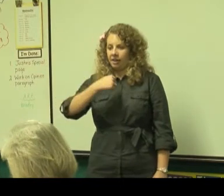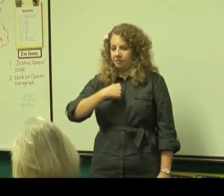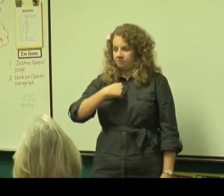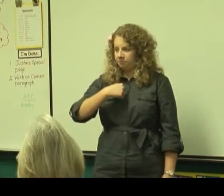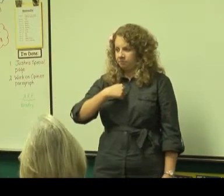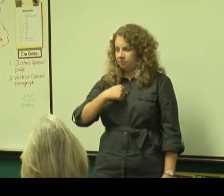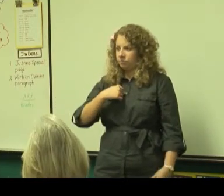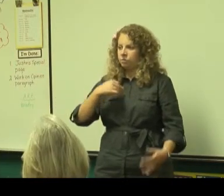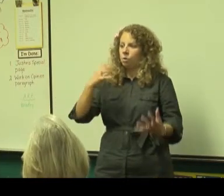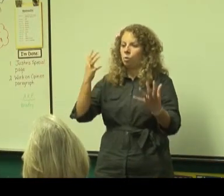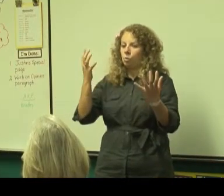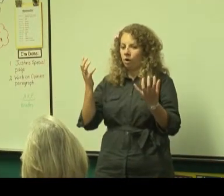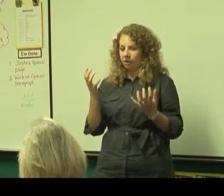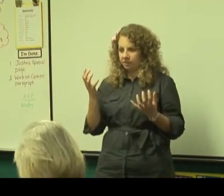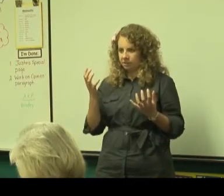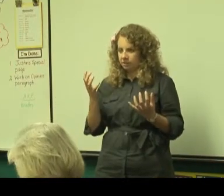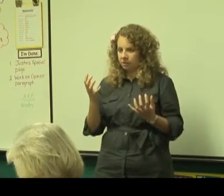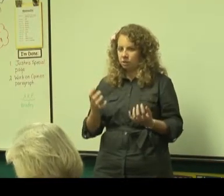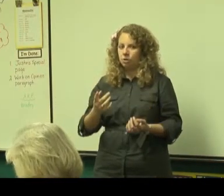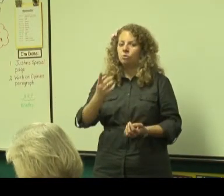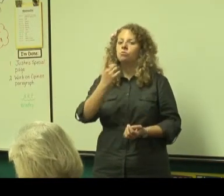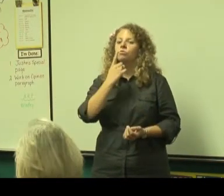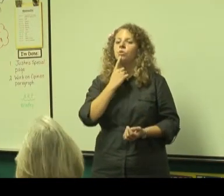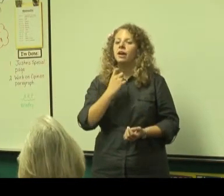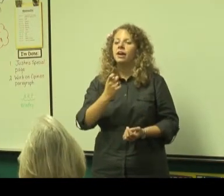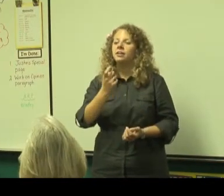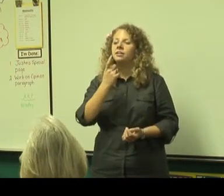I want red